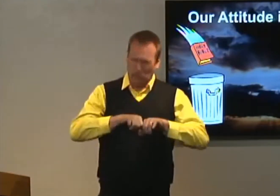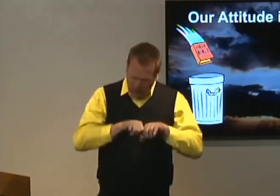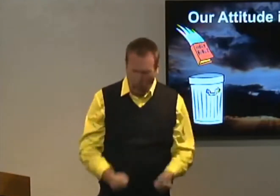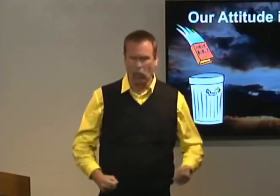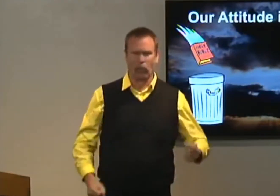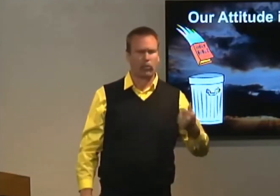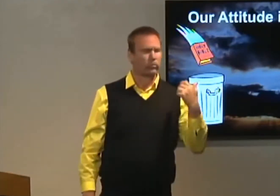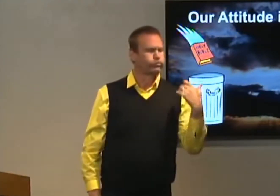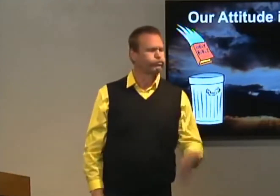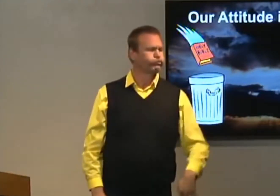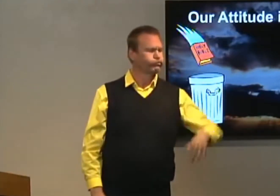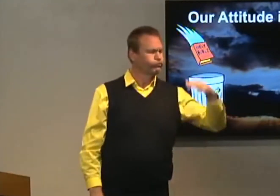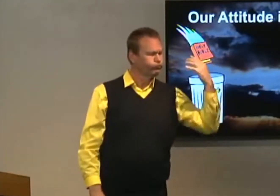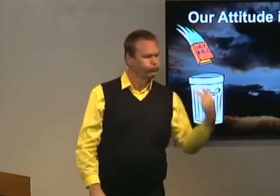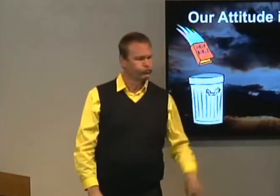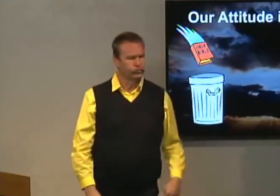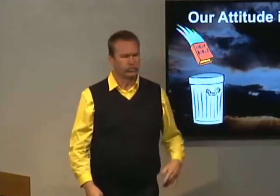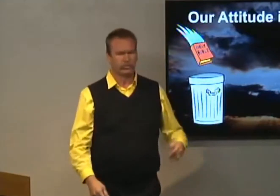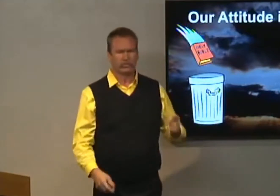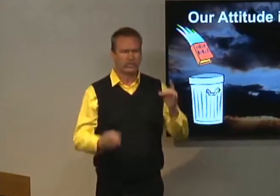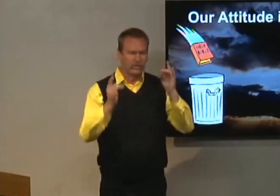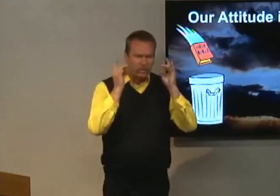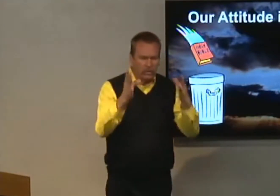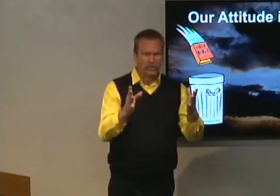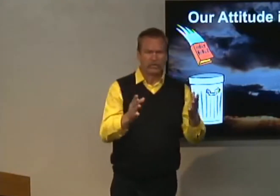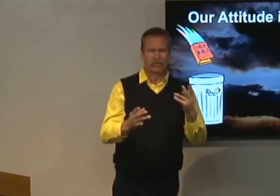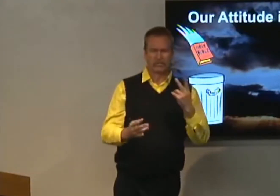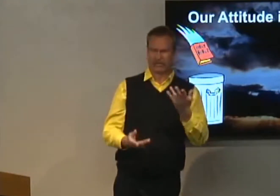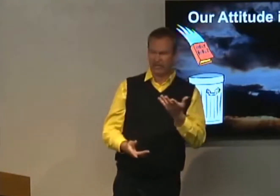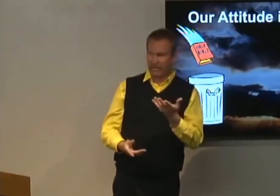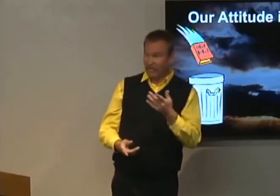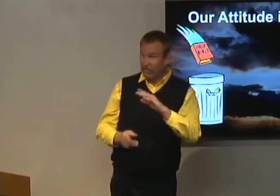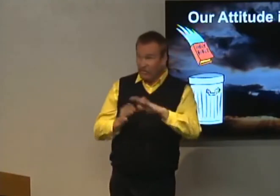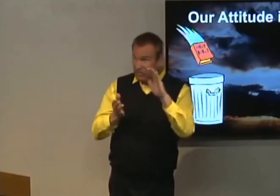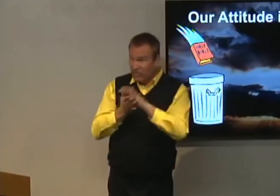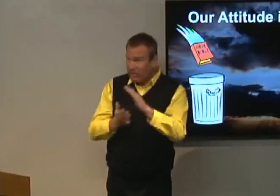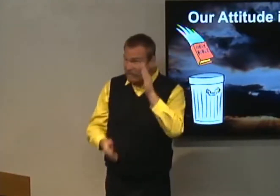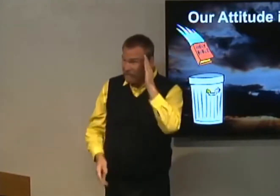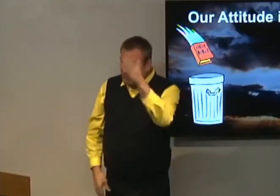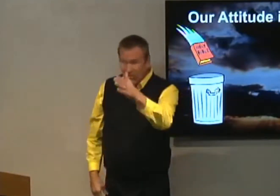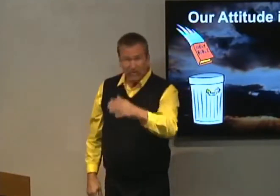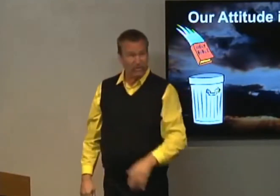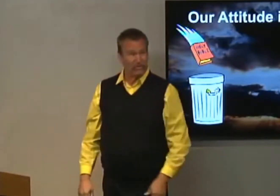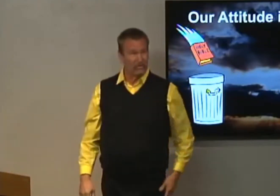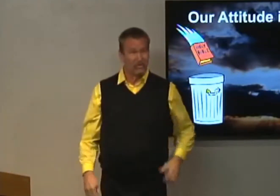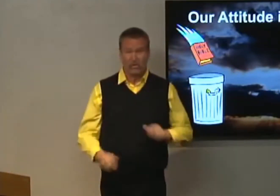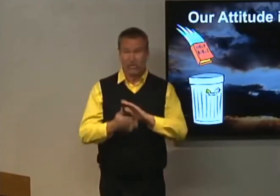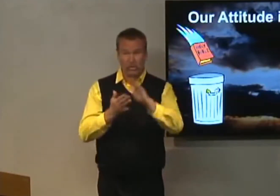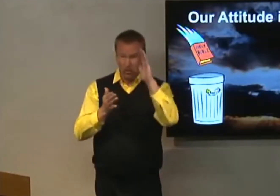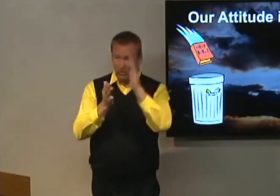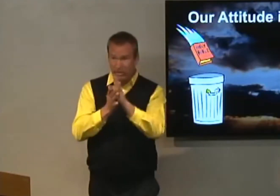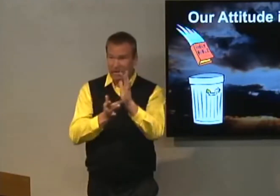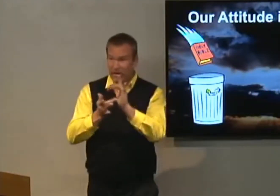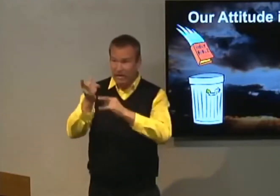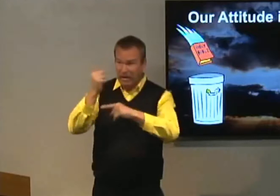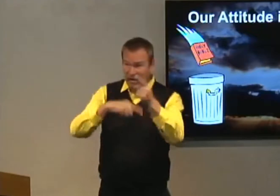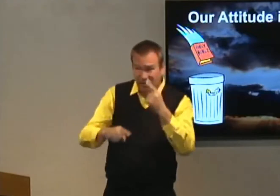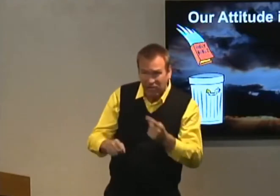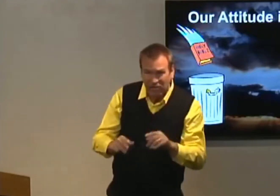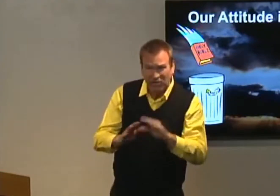again. You know, and that just breaks my heart. It's just such a terrible thing. You don't believe in what's going to happen in the future? You